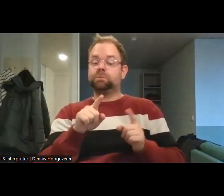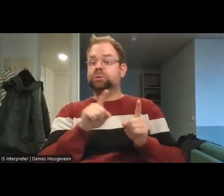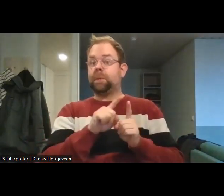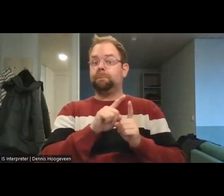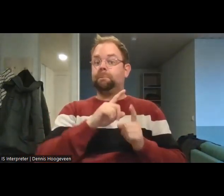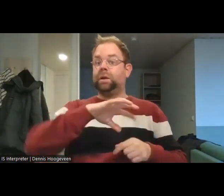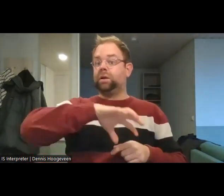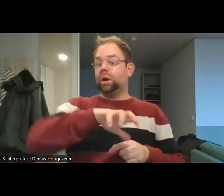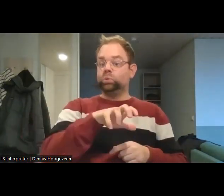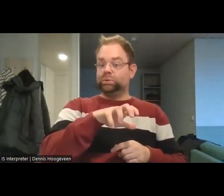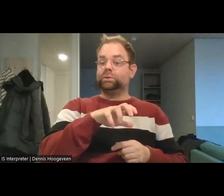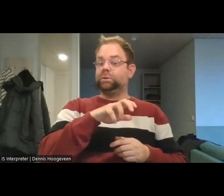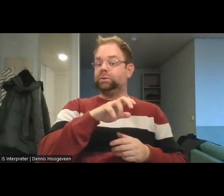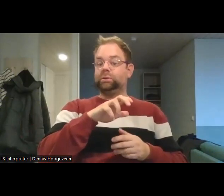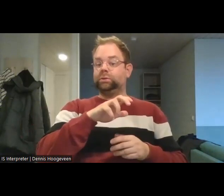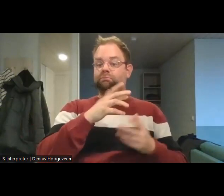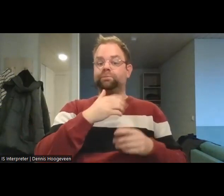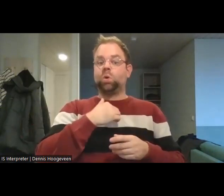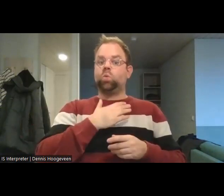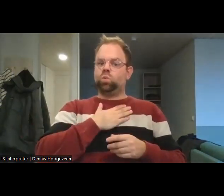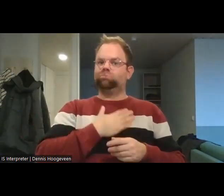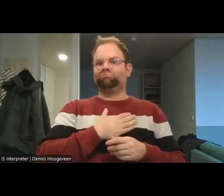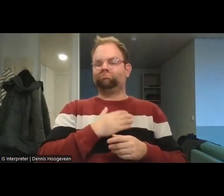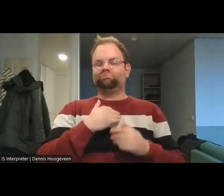grateful, and in the area of